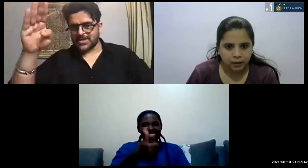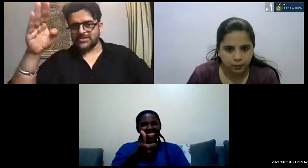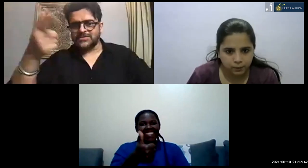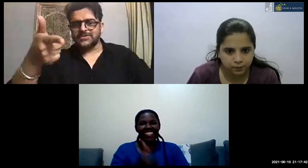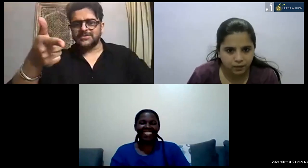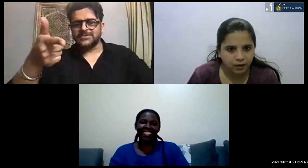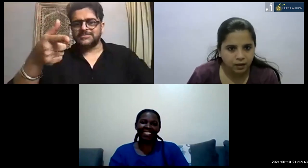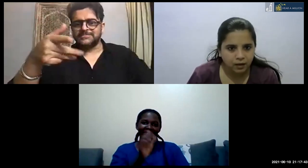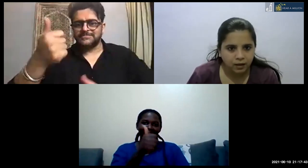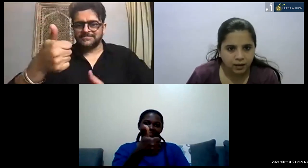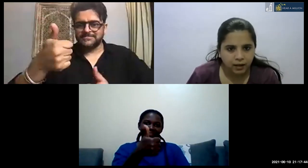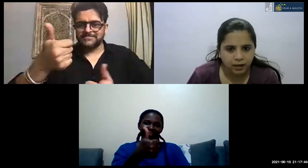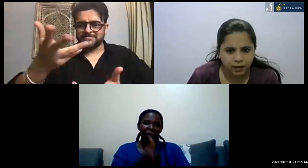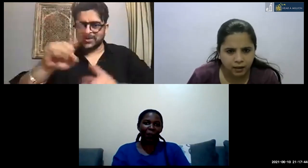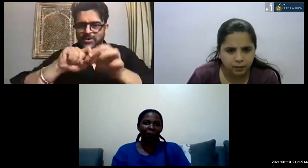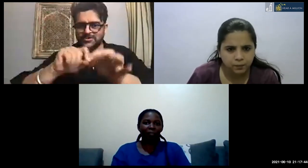Hello.